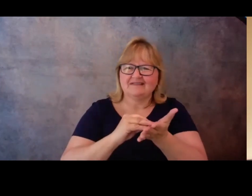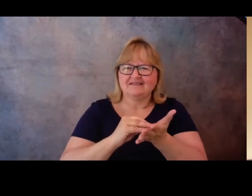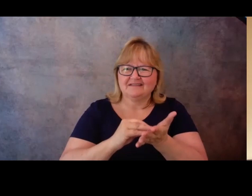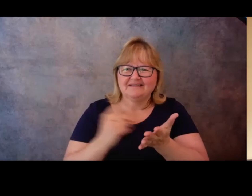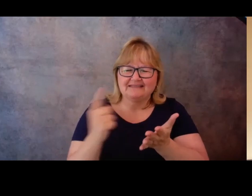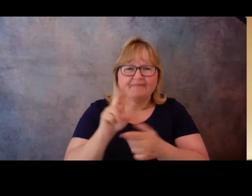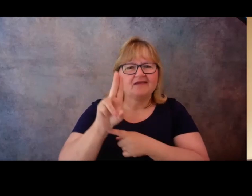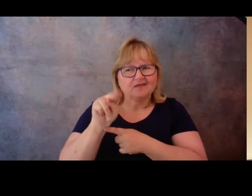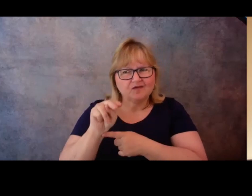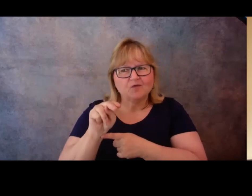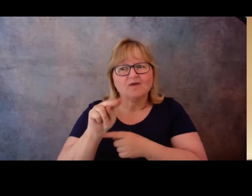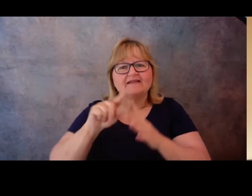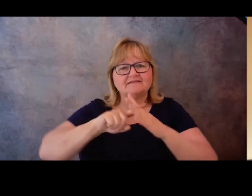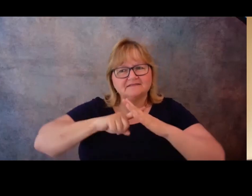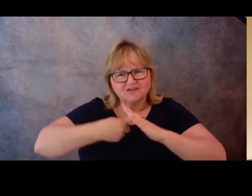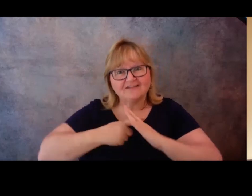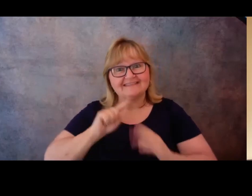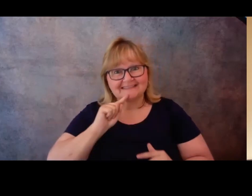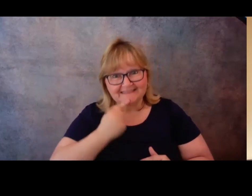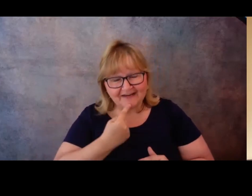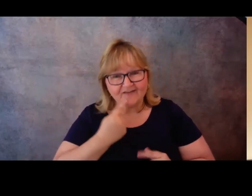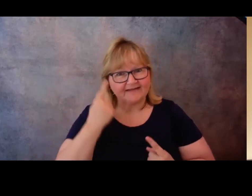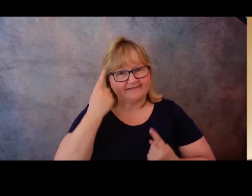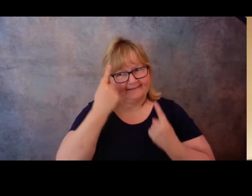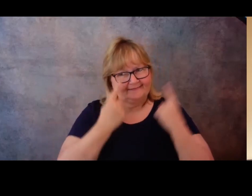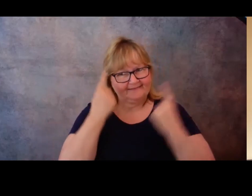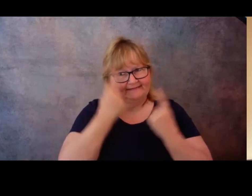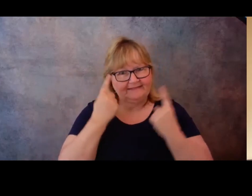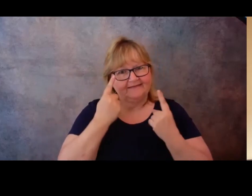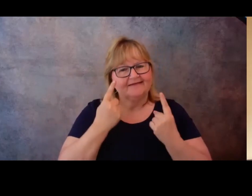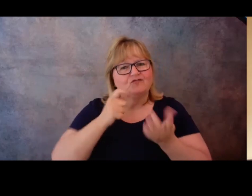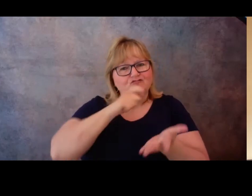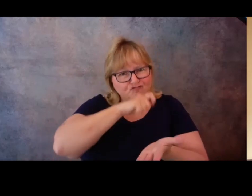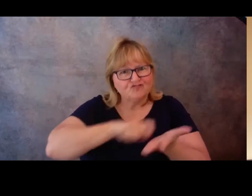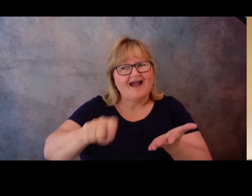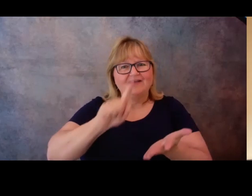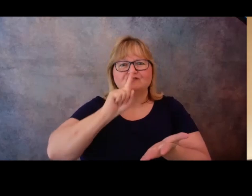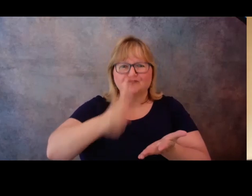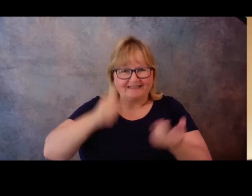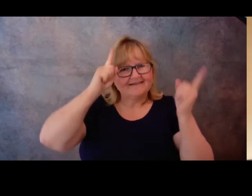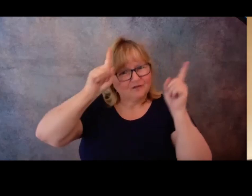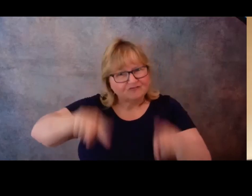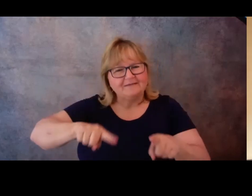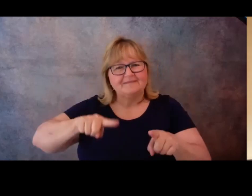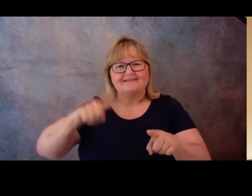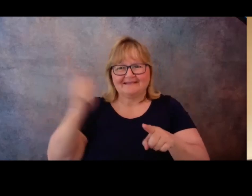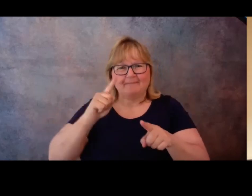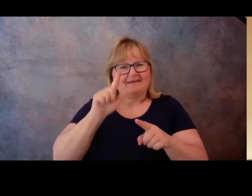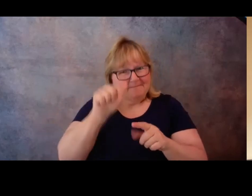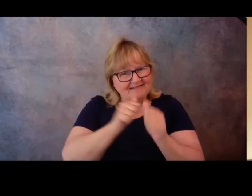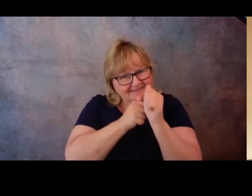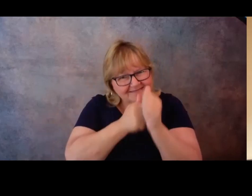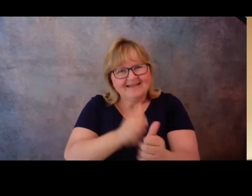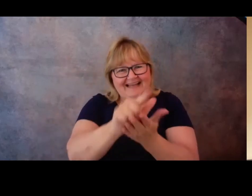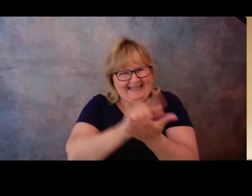the UN would start seriously considering drafting a treaty, a legally binding treaty